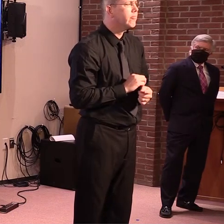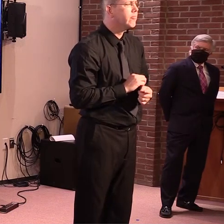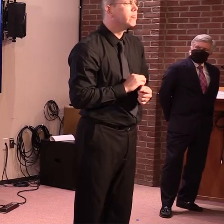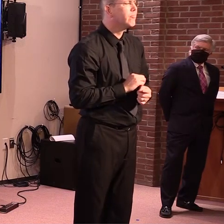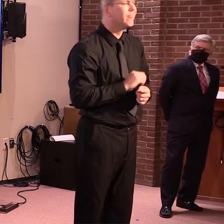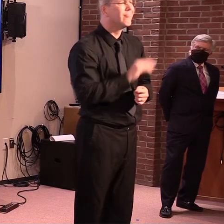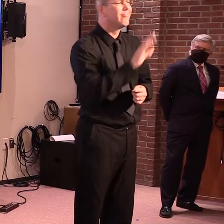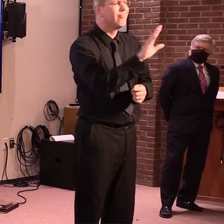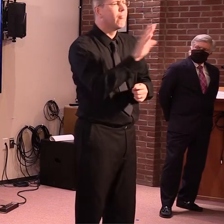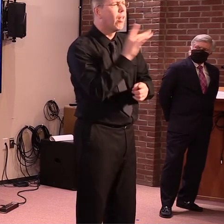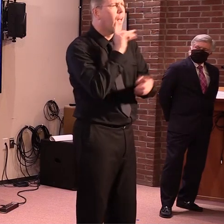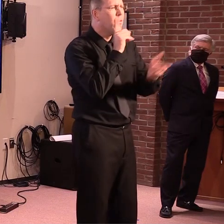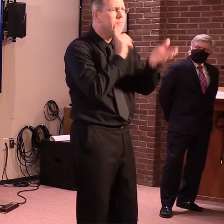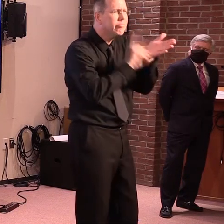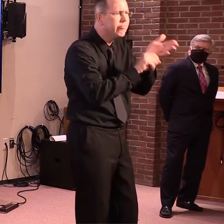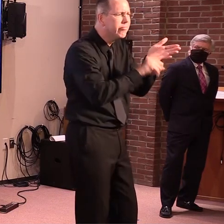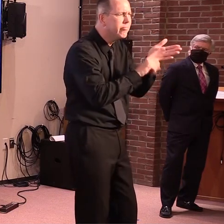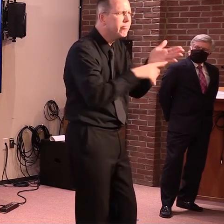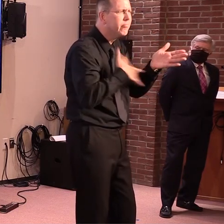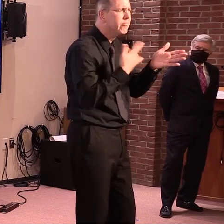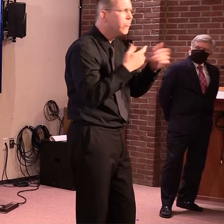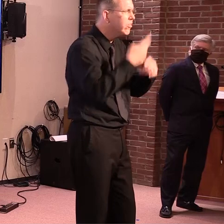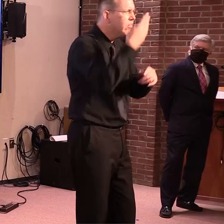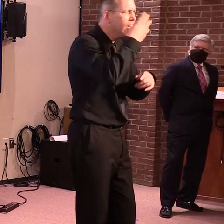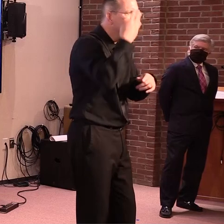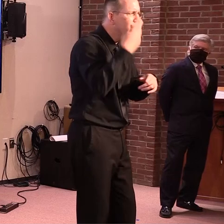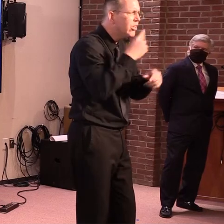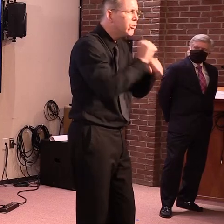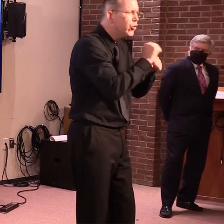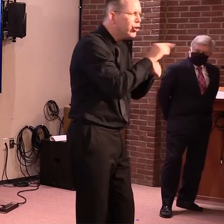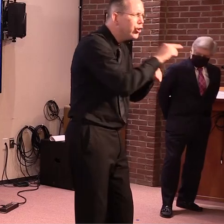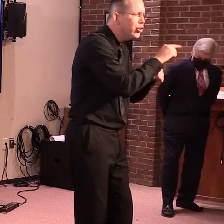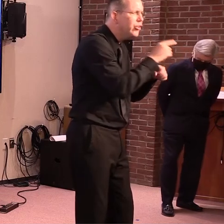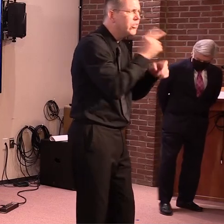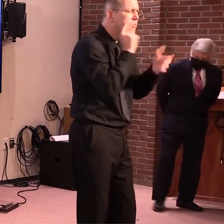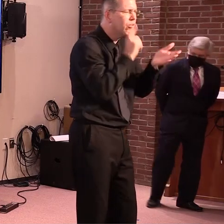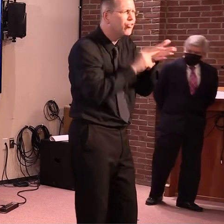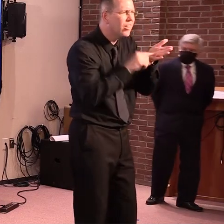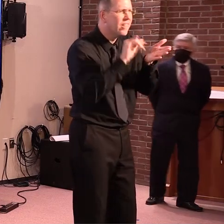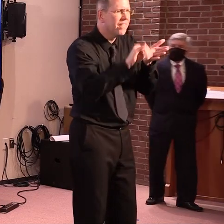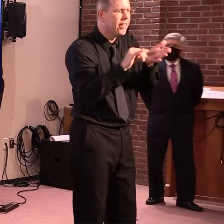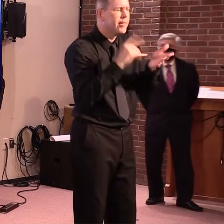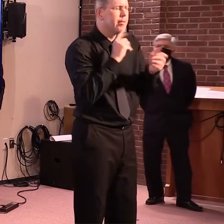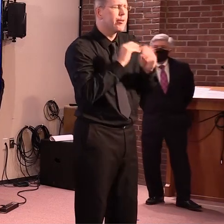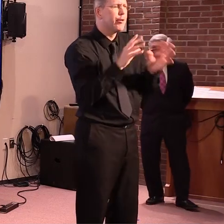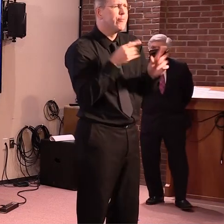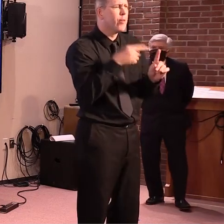Act. If there's more than 50 layoffs in one organization, they need to notify us.